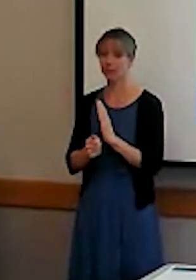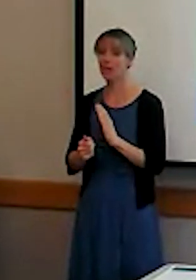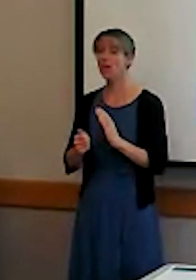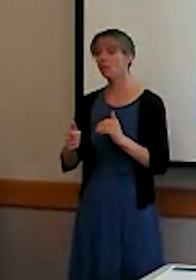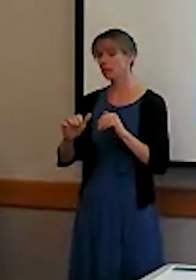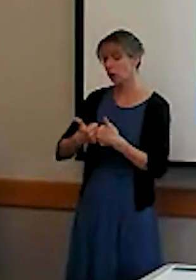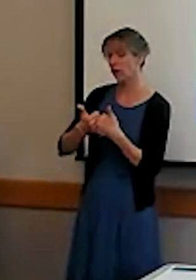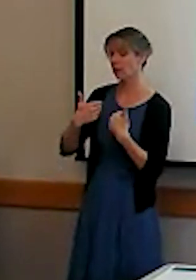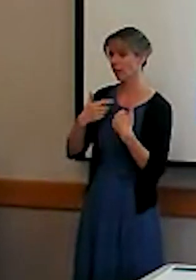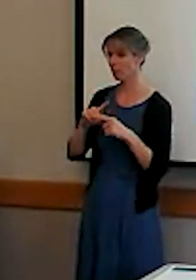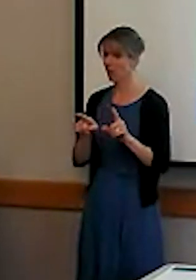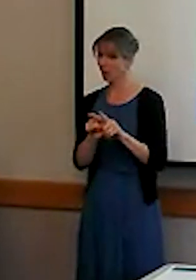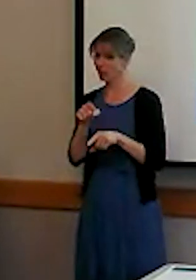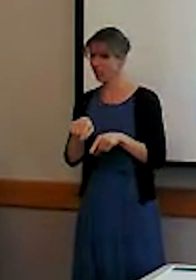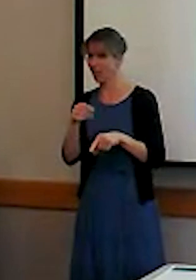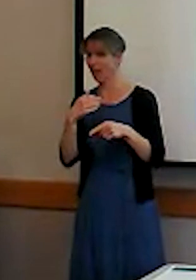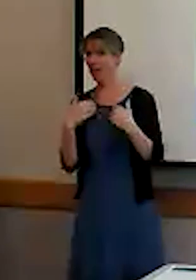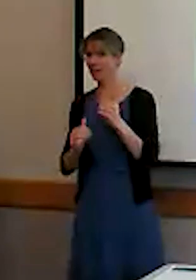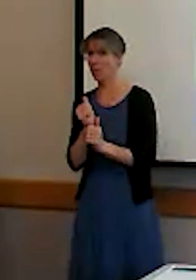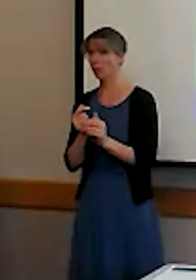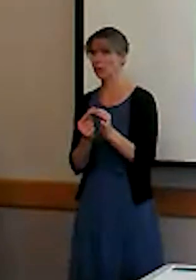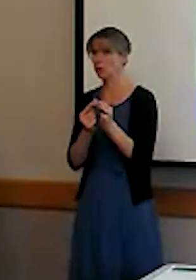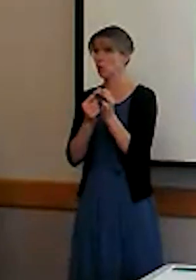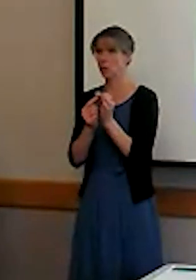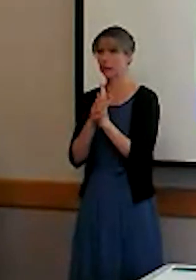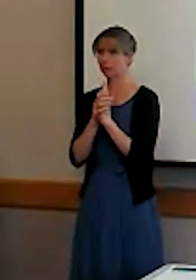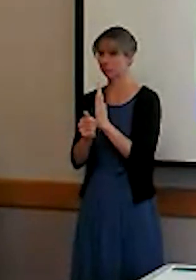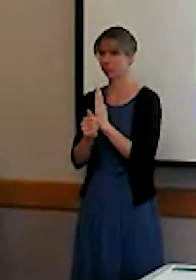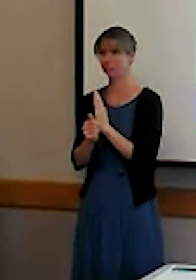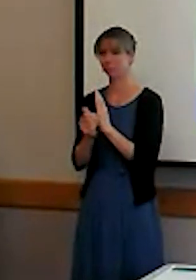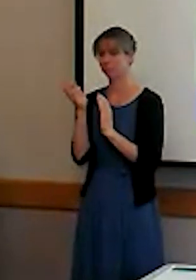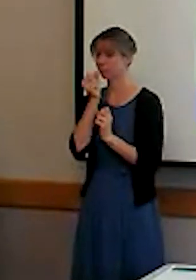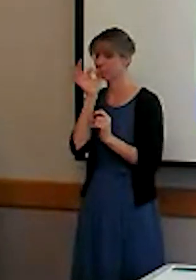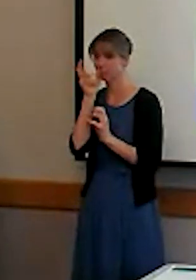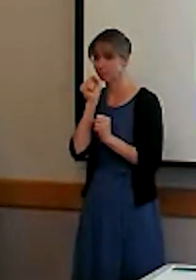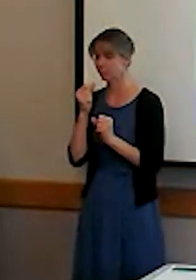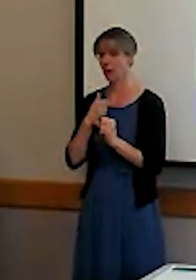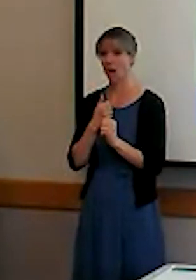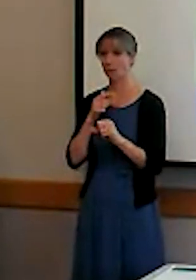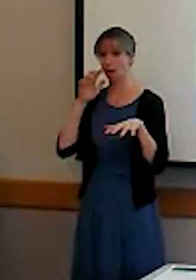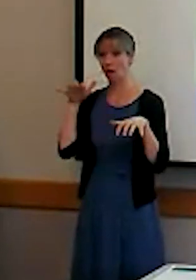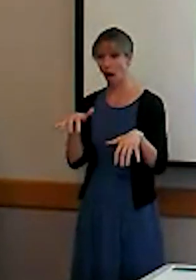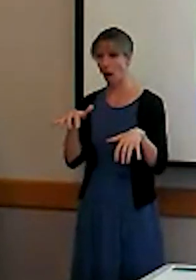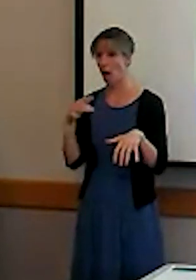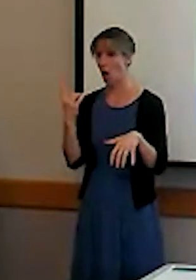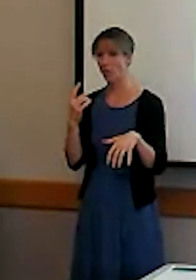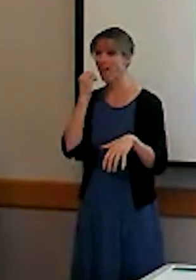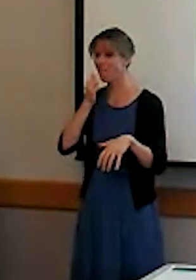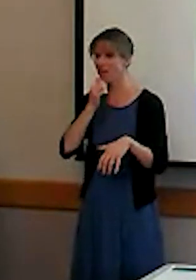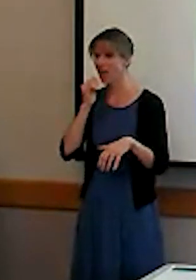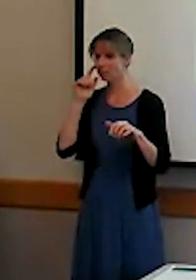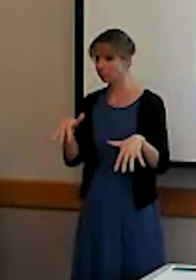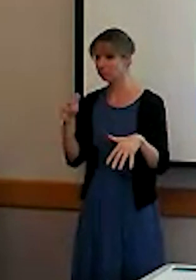face challenges, they also possess the most unique abilities and talents, and I'm always amazed by them on every